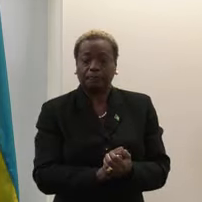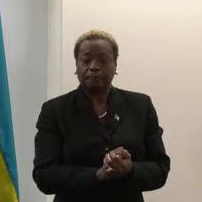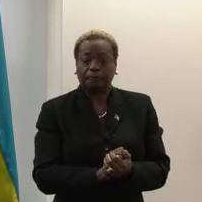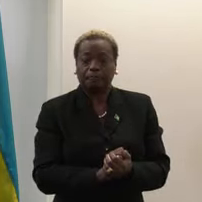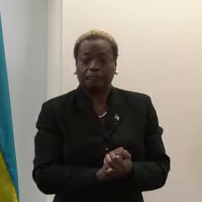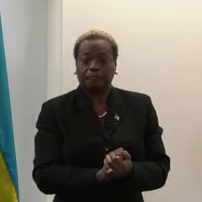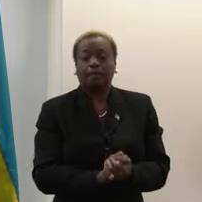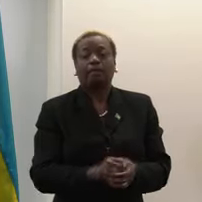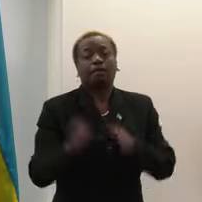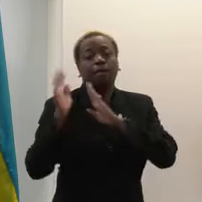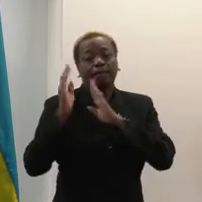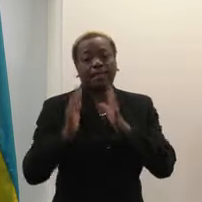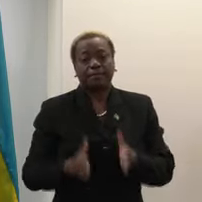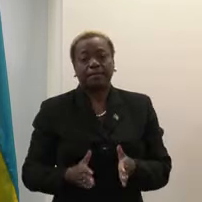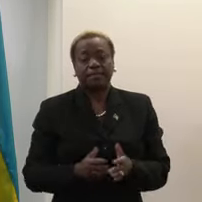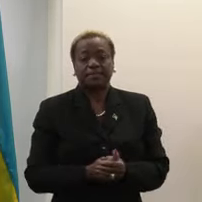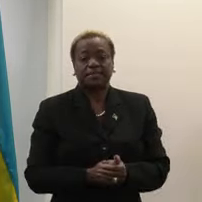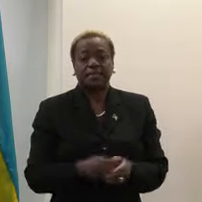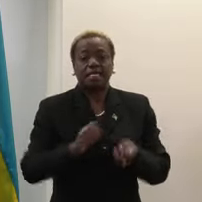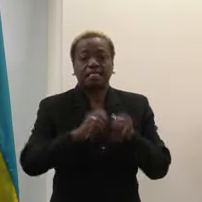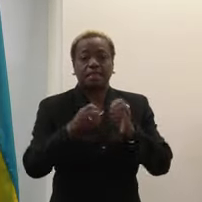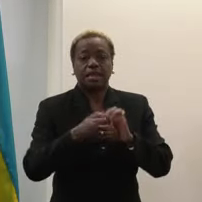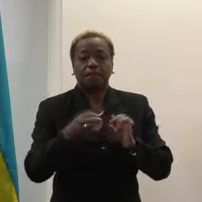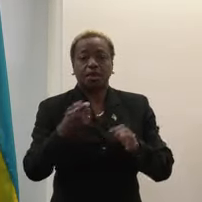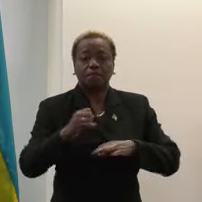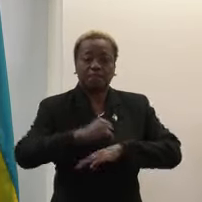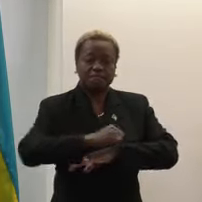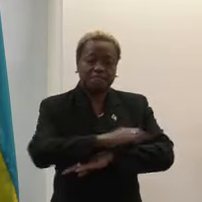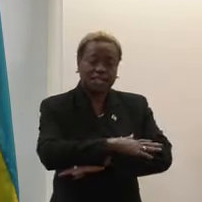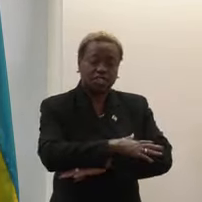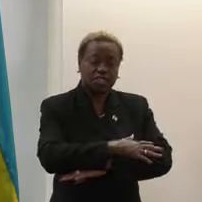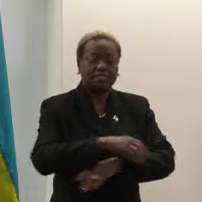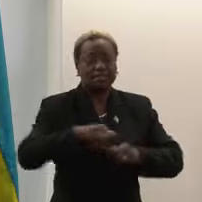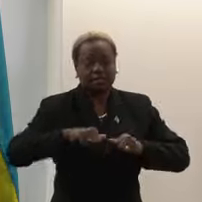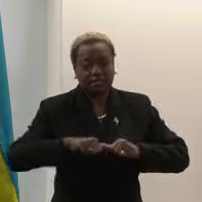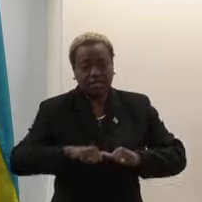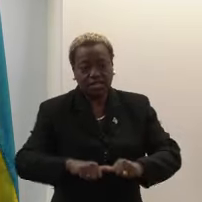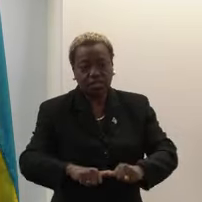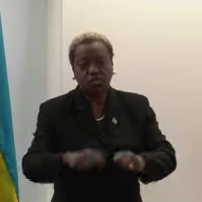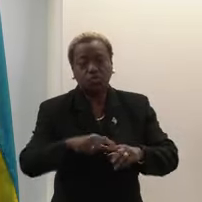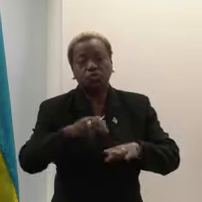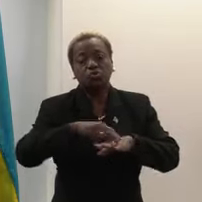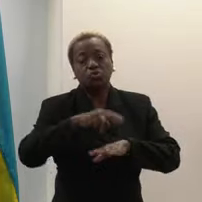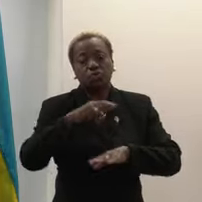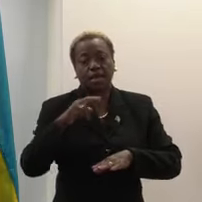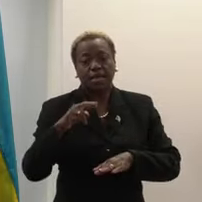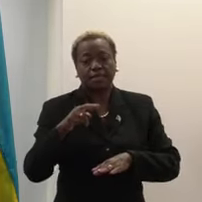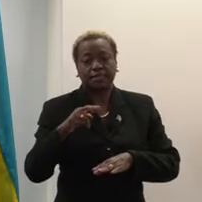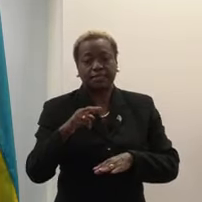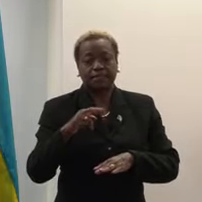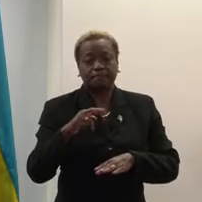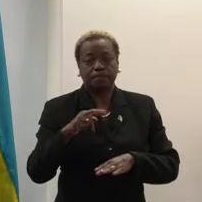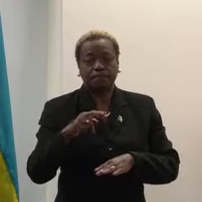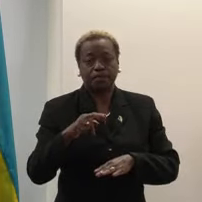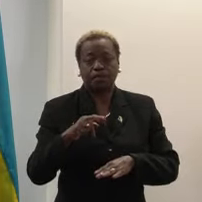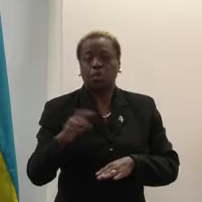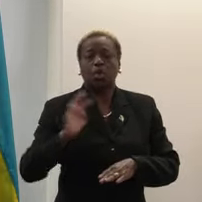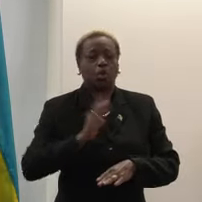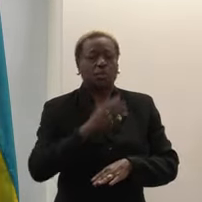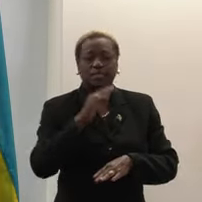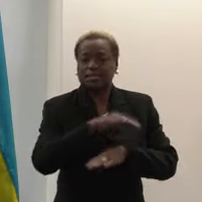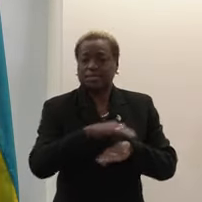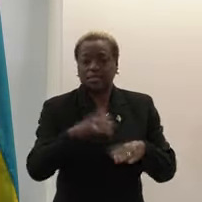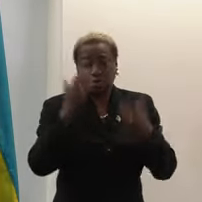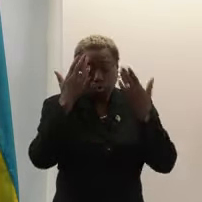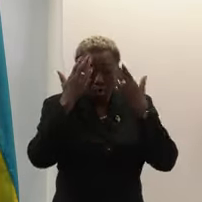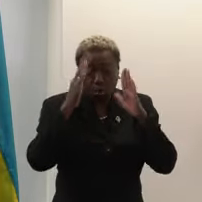Fellow Bahamians, the number of infections continues to rise, though we still do not fully